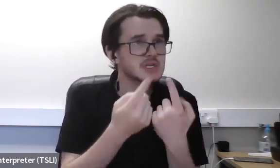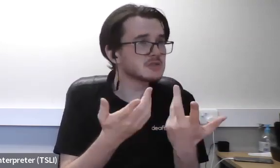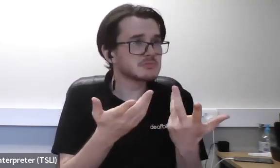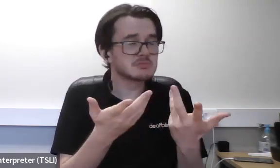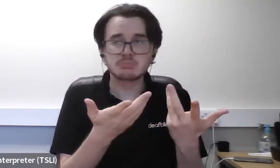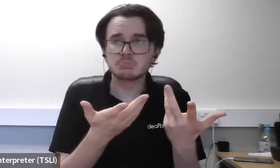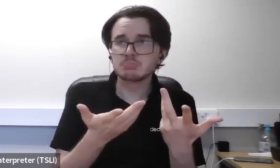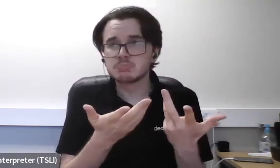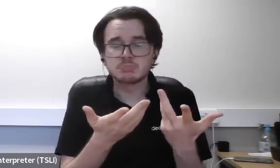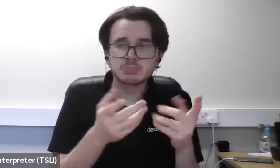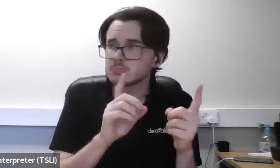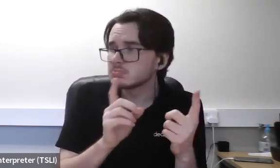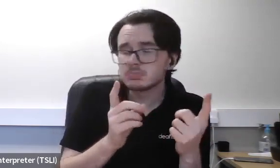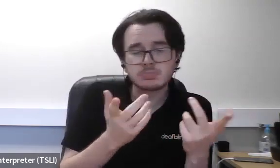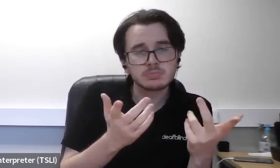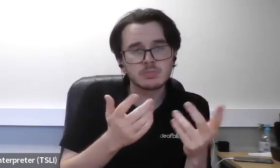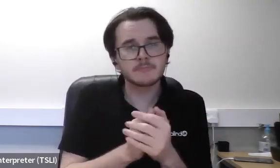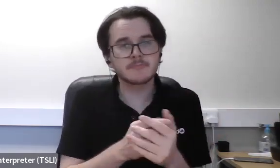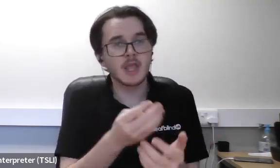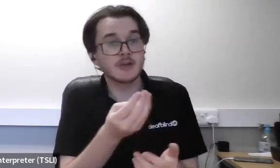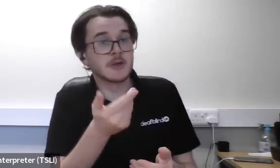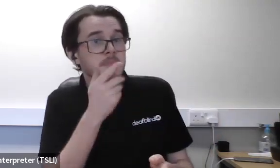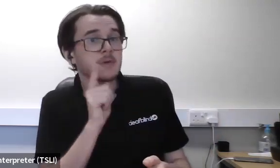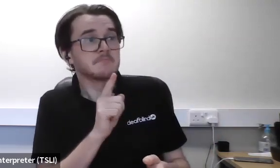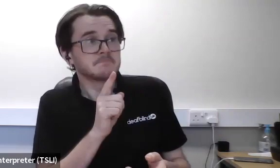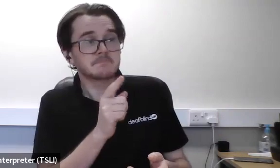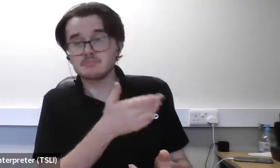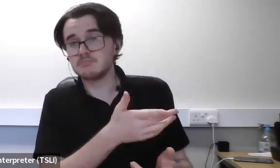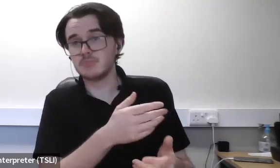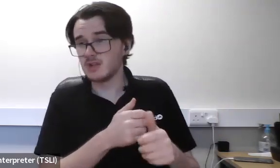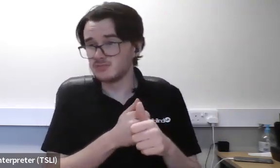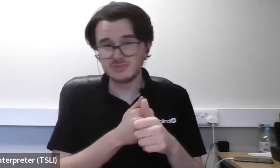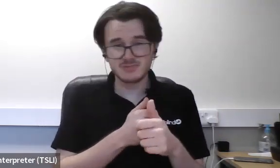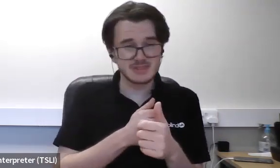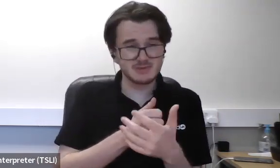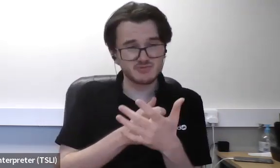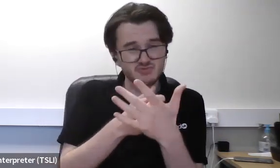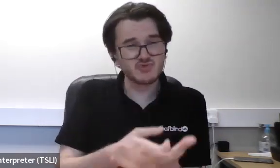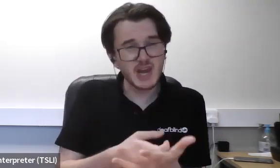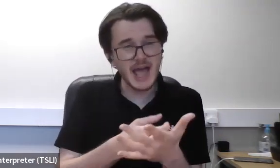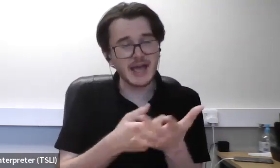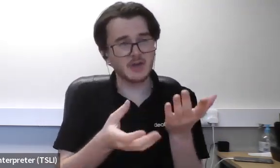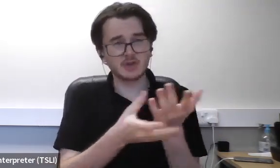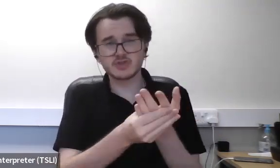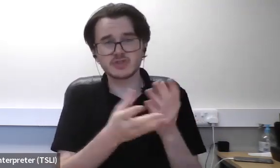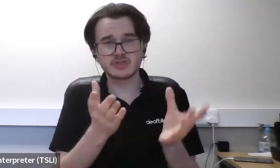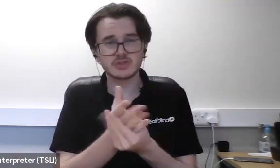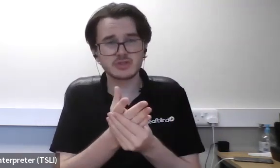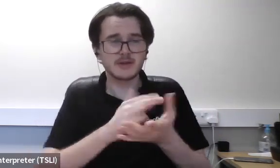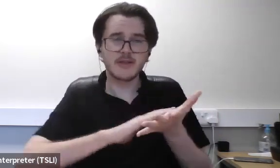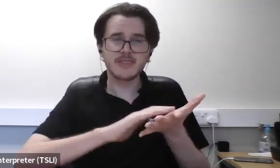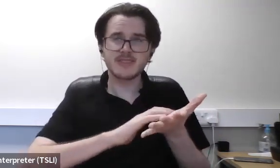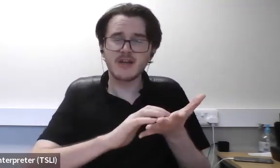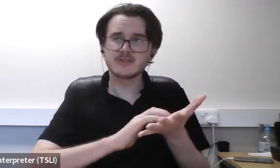course, still very much reliant on touch to help them understand and navigate the world around them.